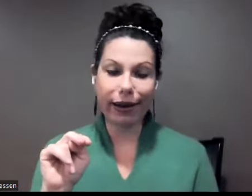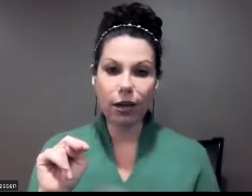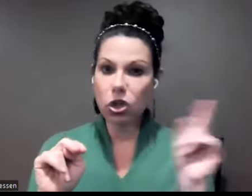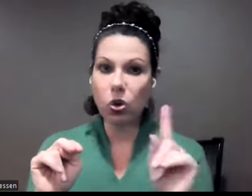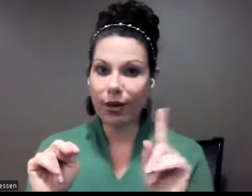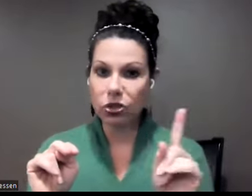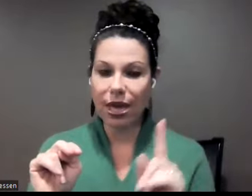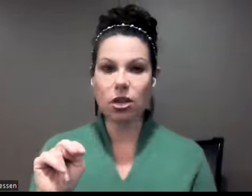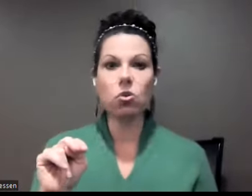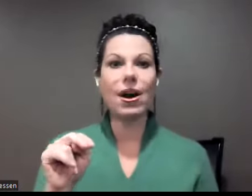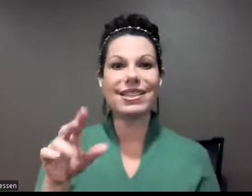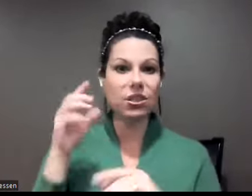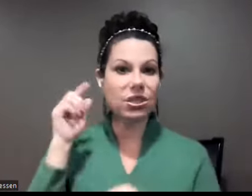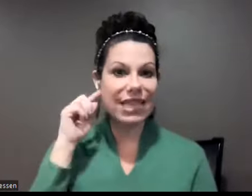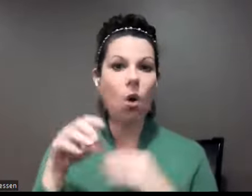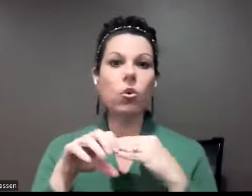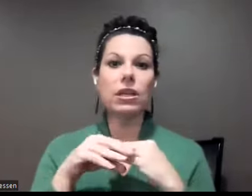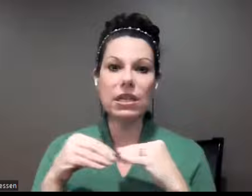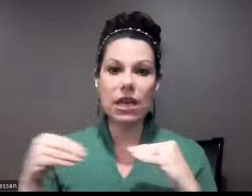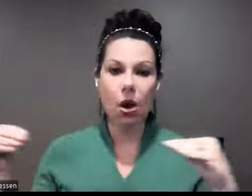Napkin, you don't want to do that. You want to sound it out.